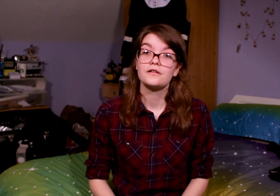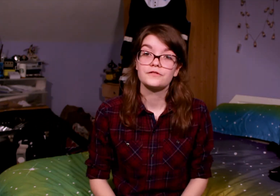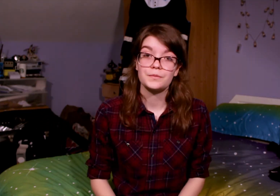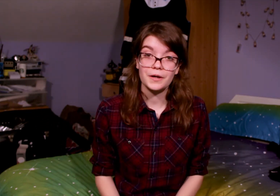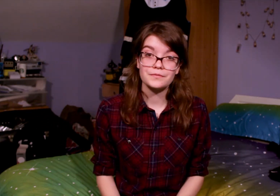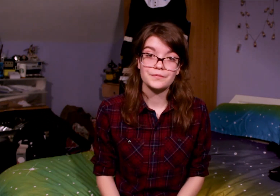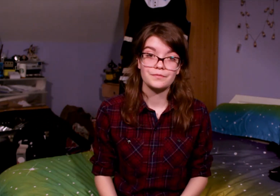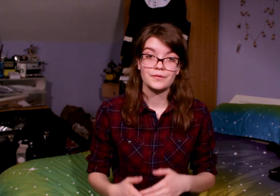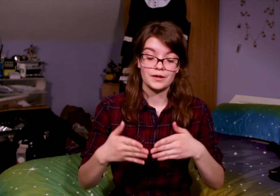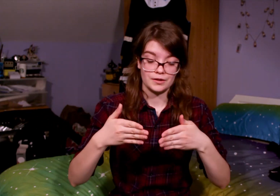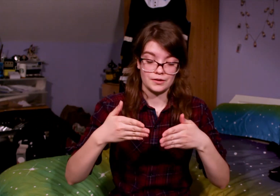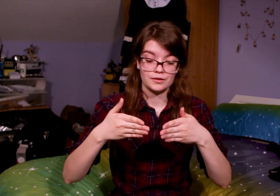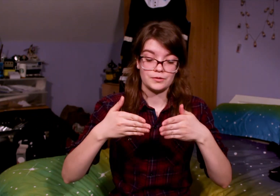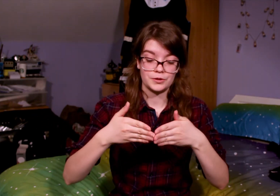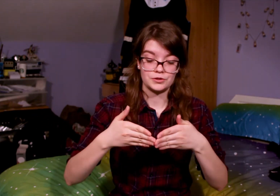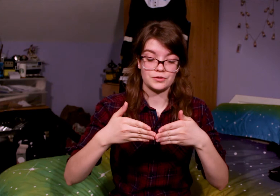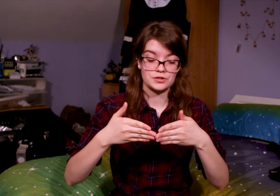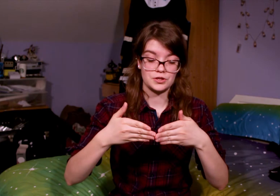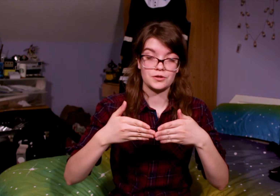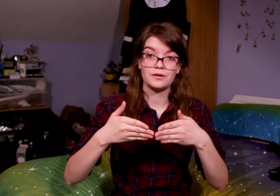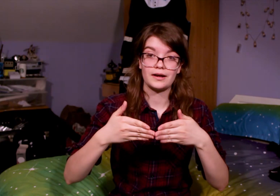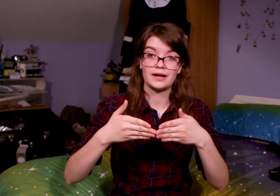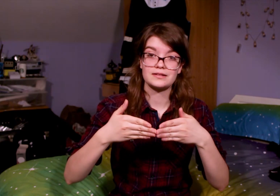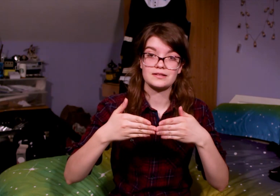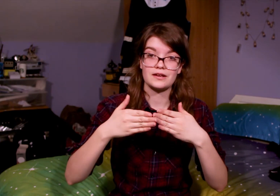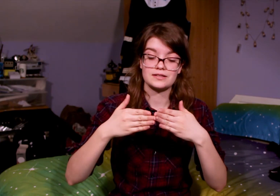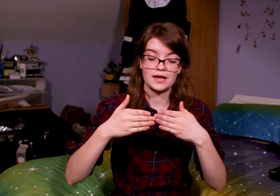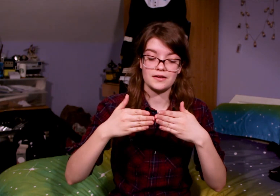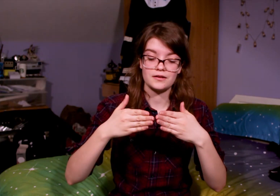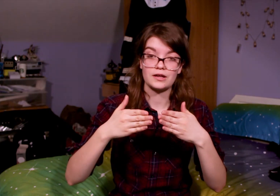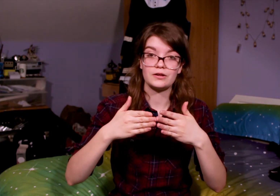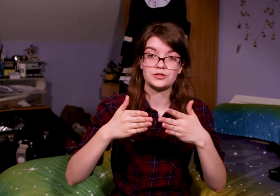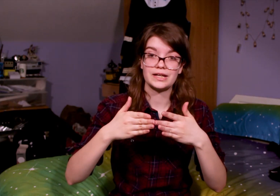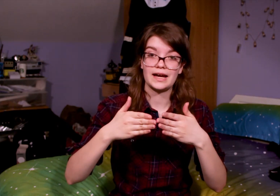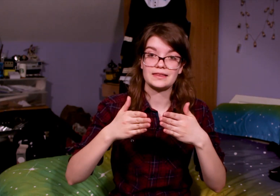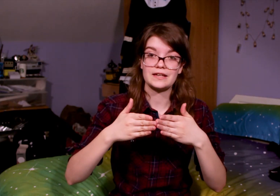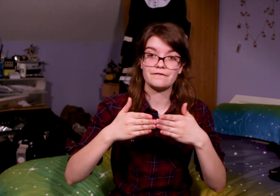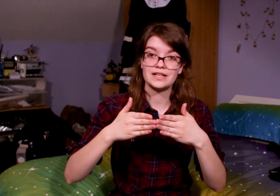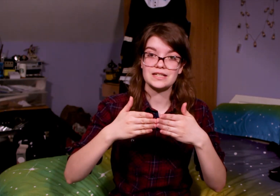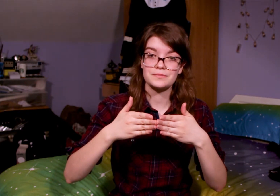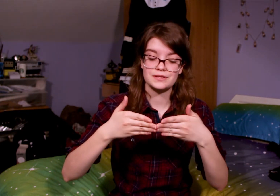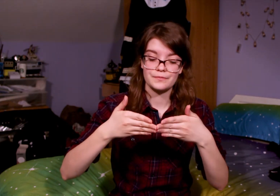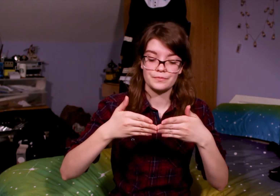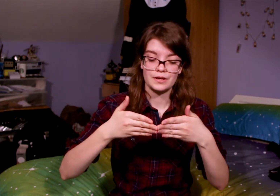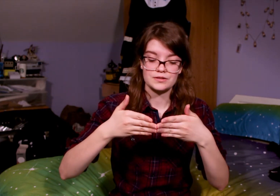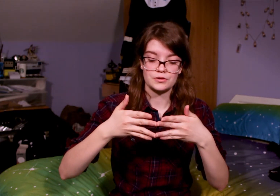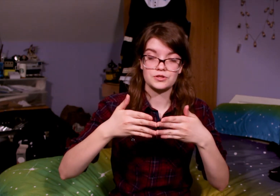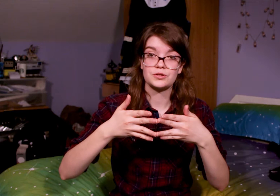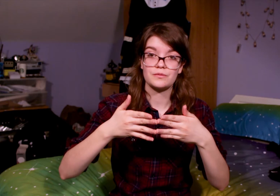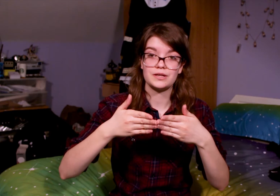For a boat, put your two hands together, joining at the fingertips, so your two